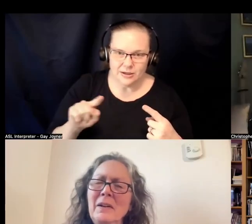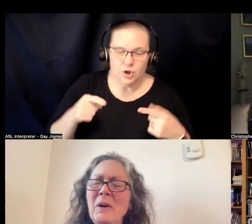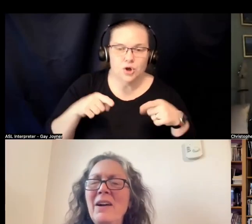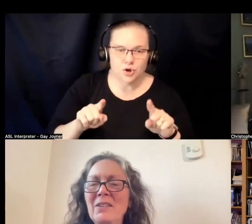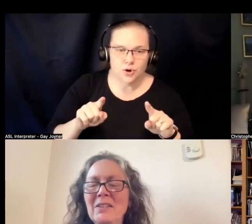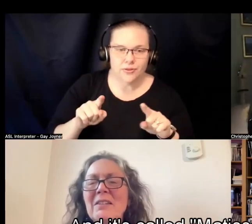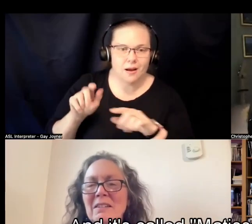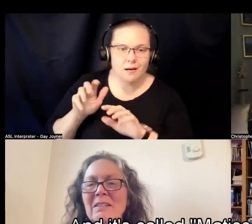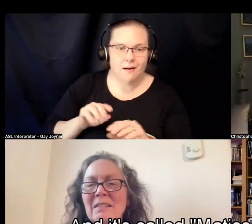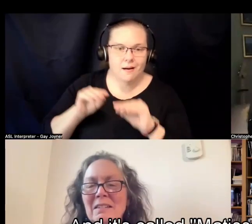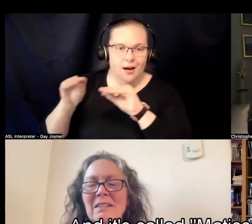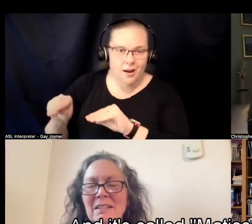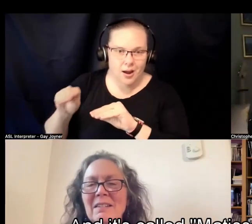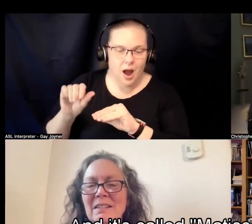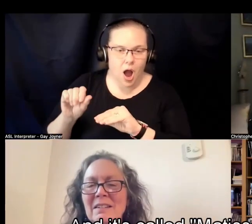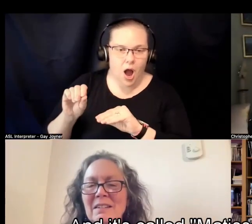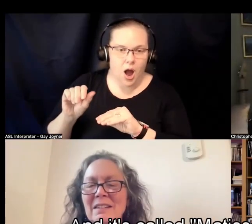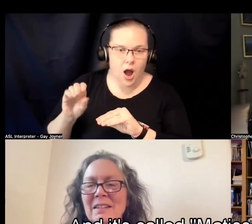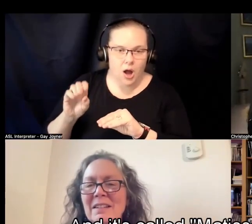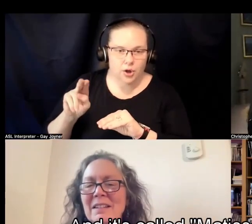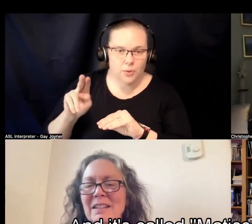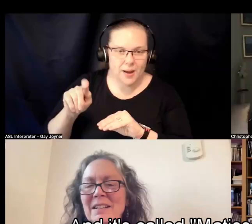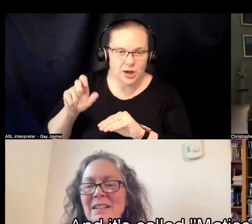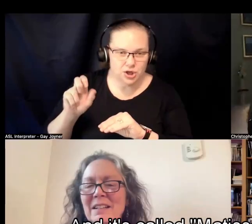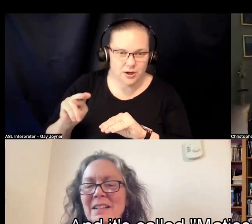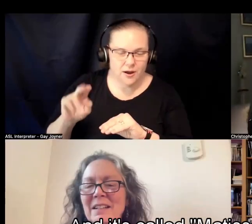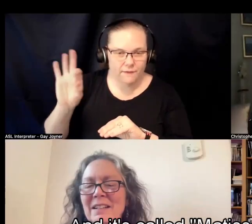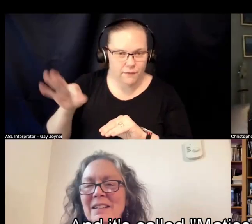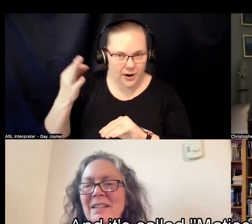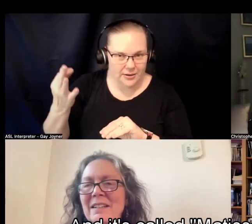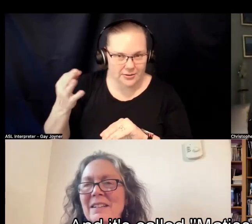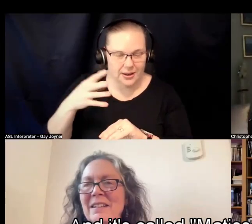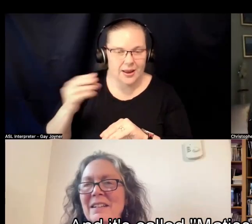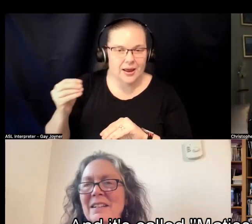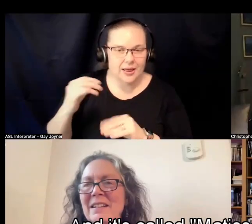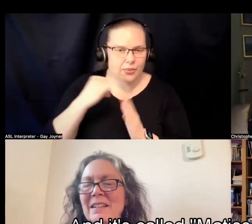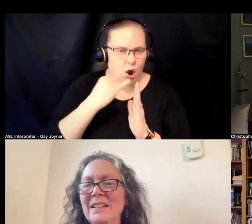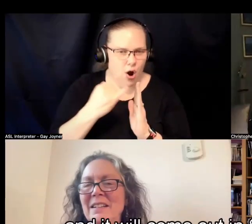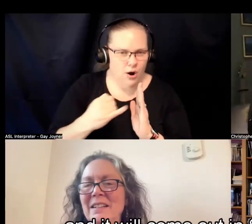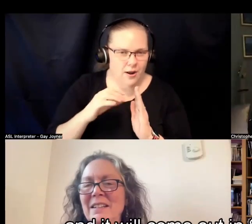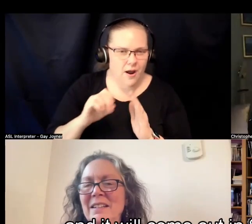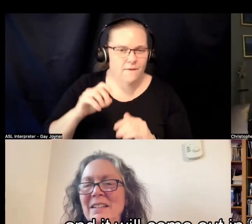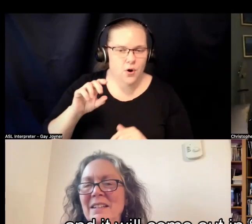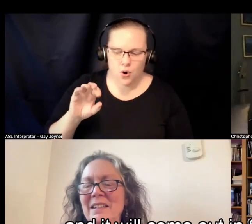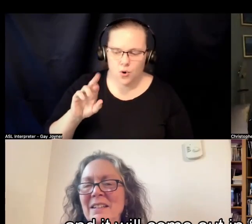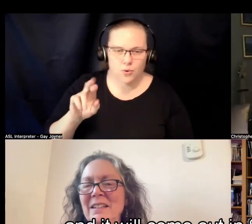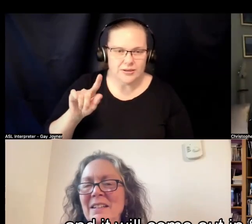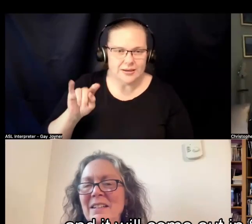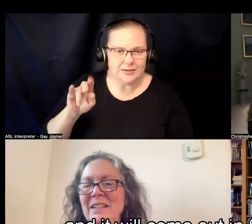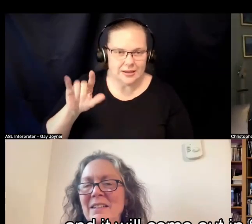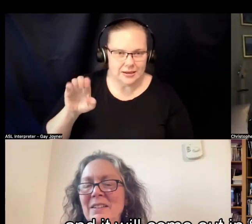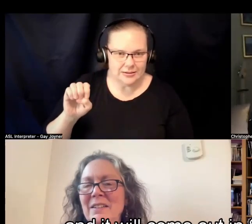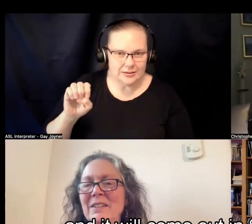France. Oh, wow. And it's called Matisse at War, Art and Resistance in Occupied France, and it will come